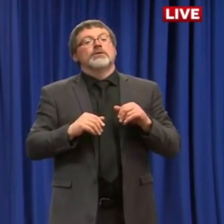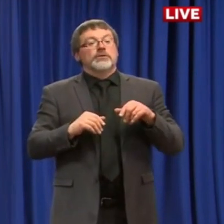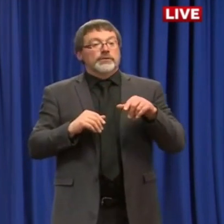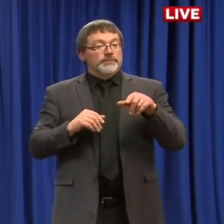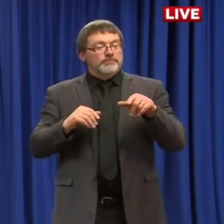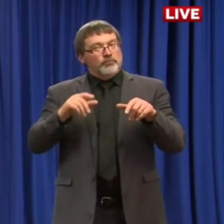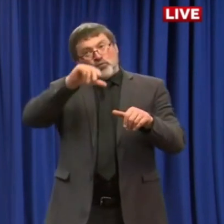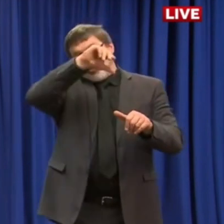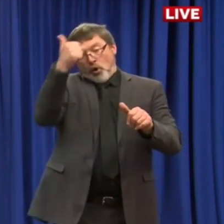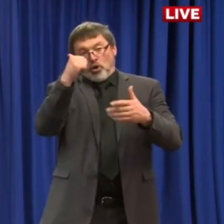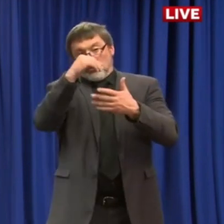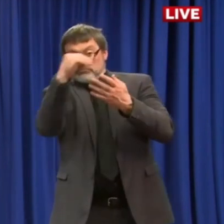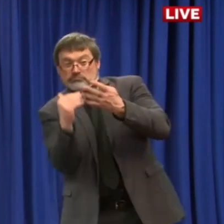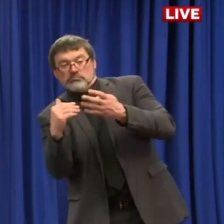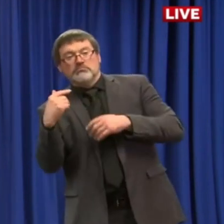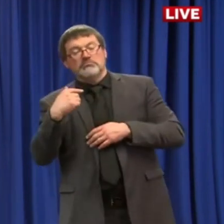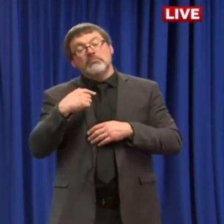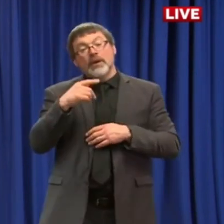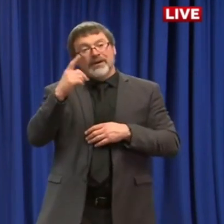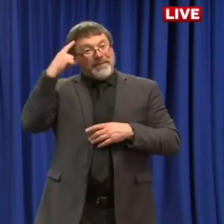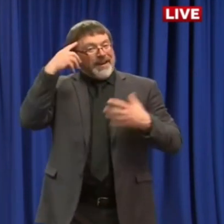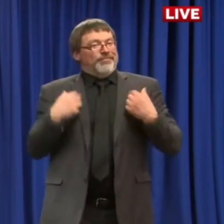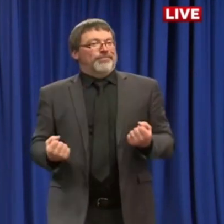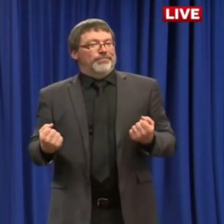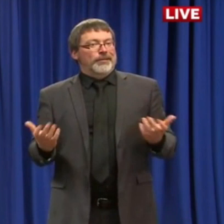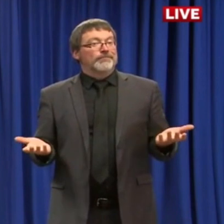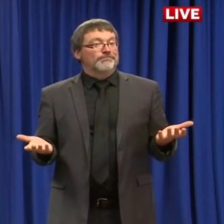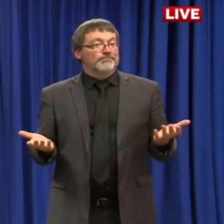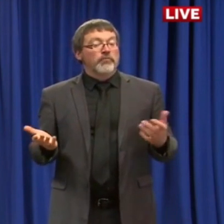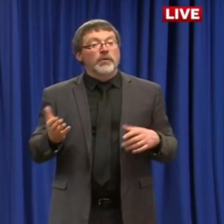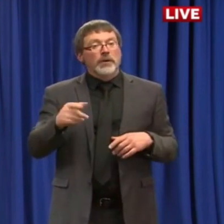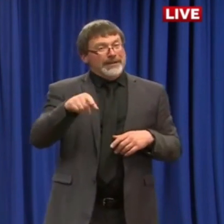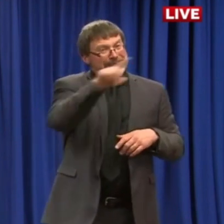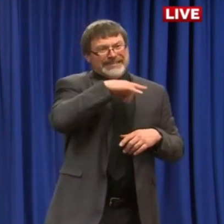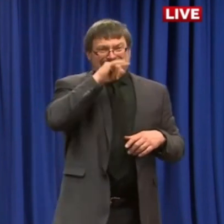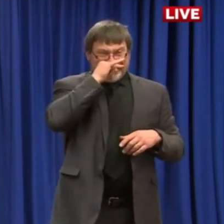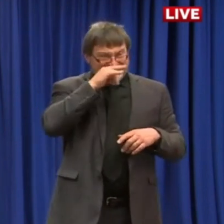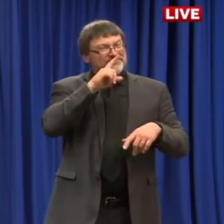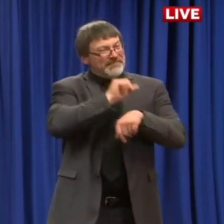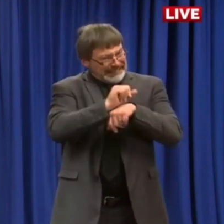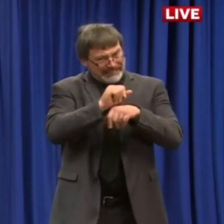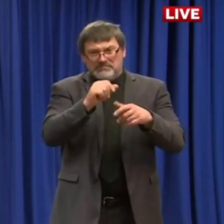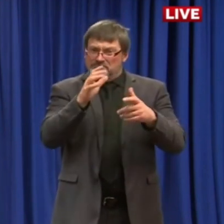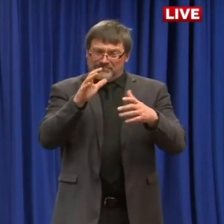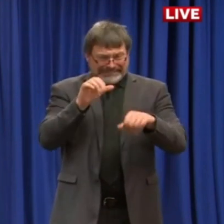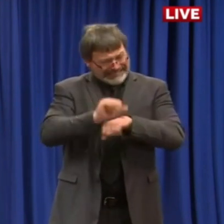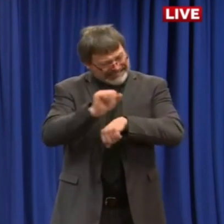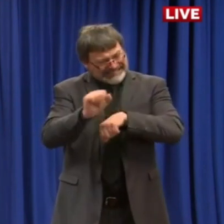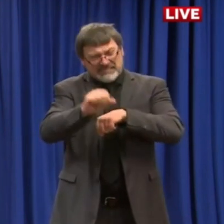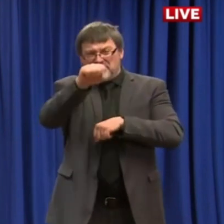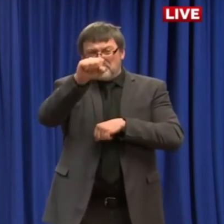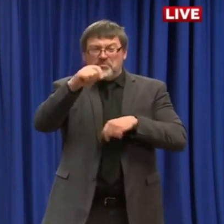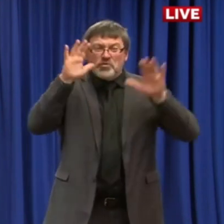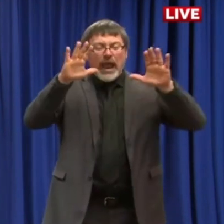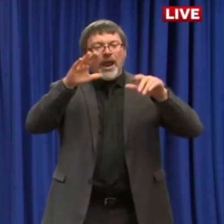with remote learning, but it is stressful. And I can already see, not just, it isn't my family per se, but I've heard a lot of